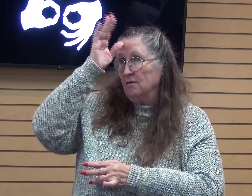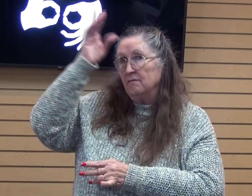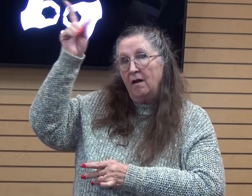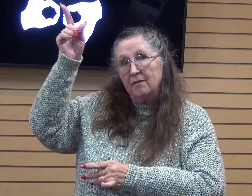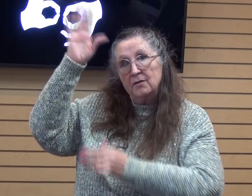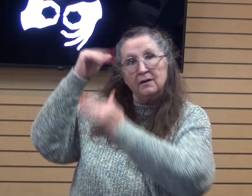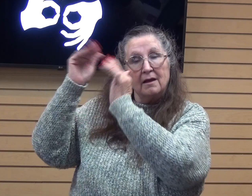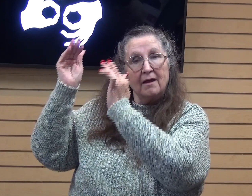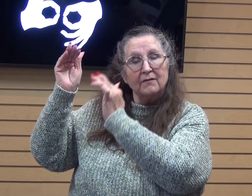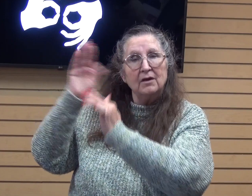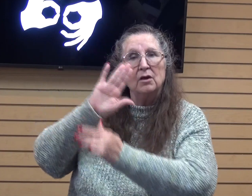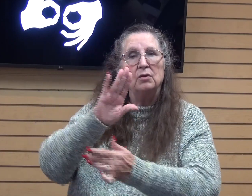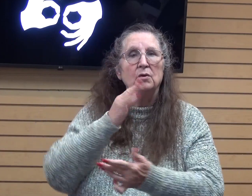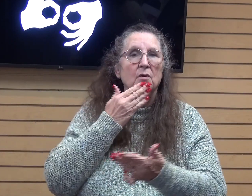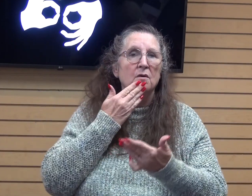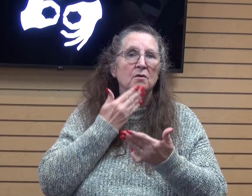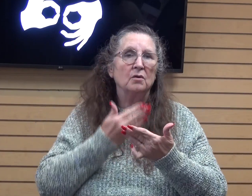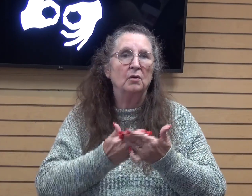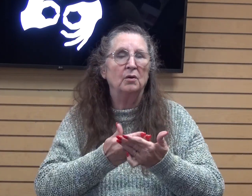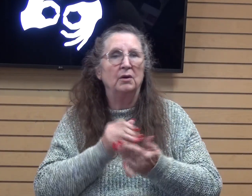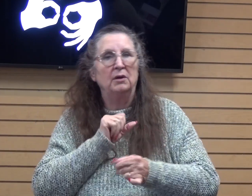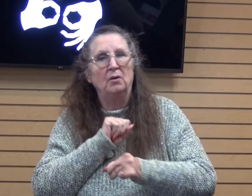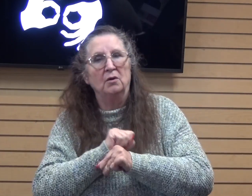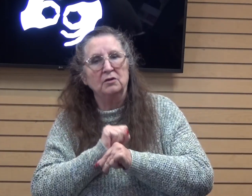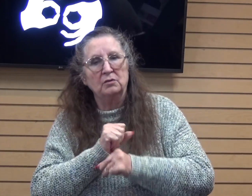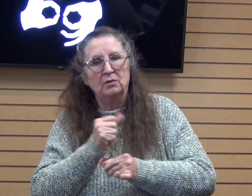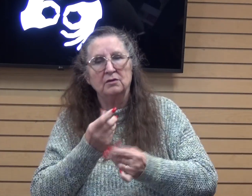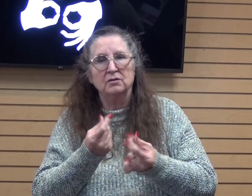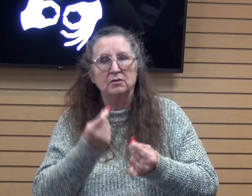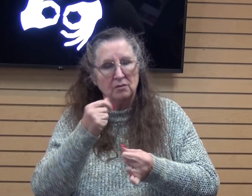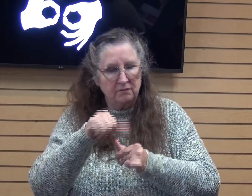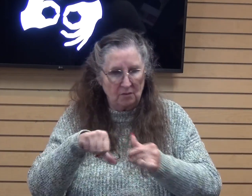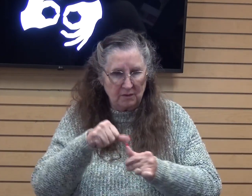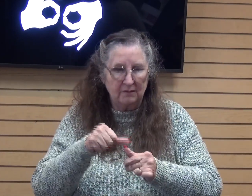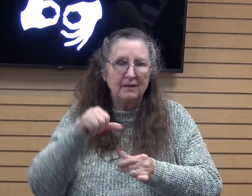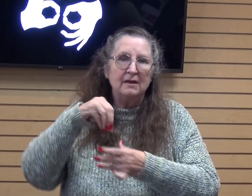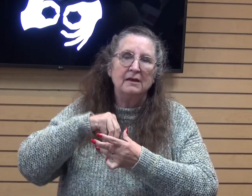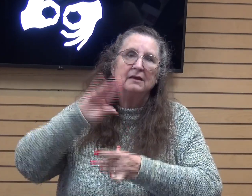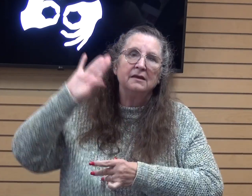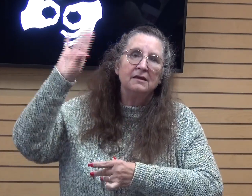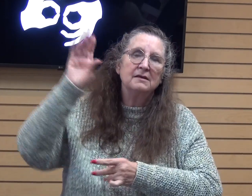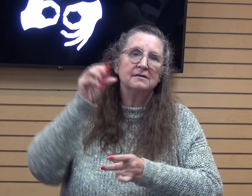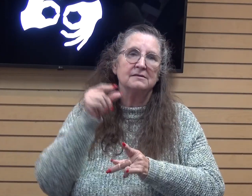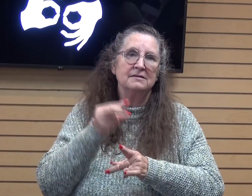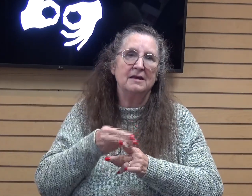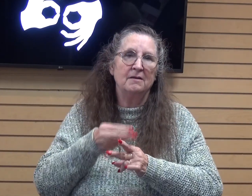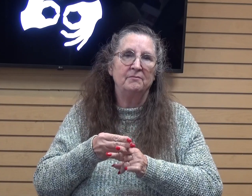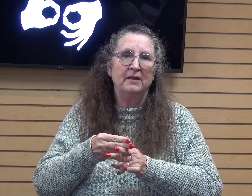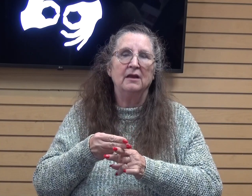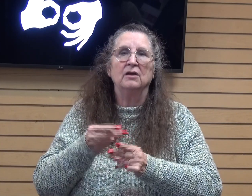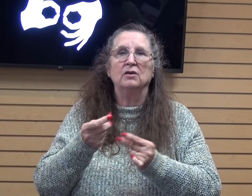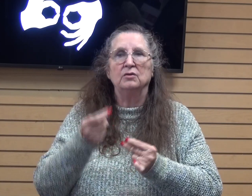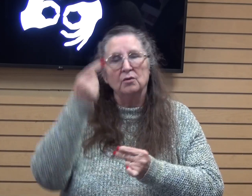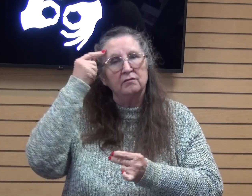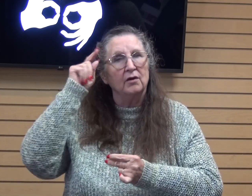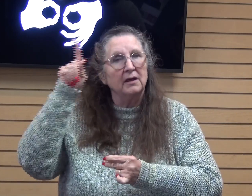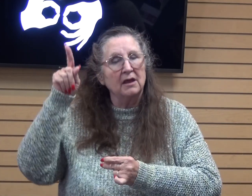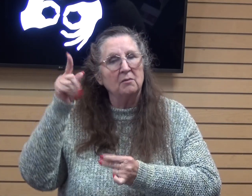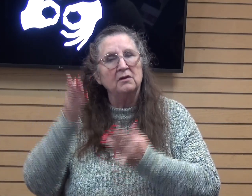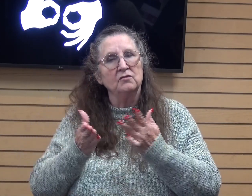Your good works are what you do for one another in His name. It is what you do for Him through serving others in